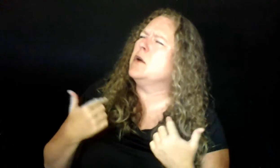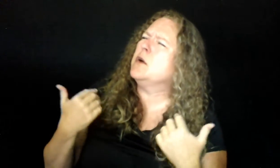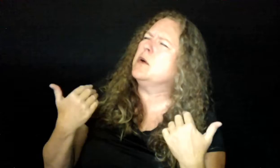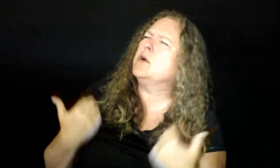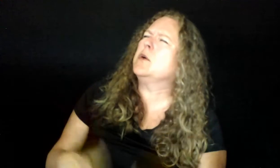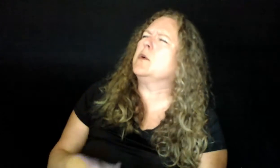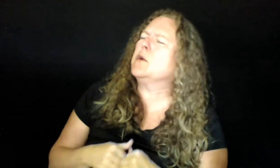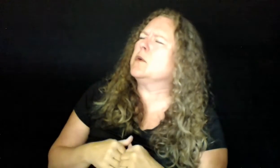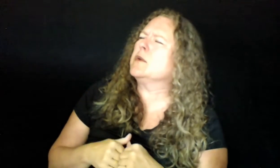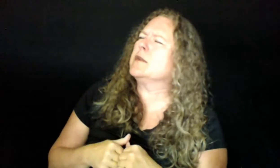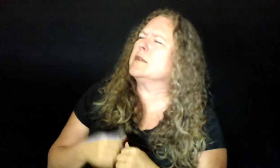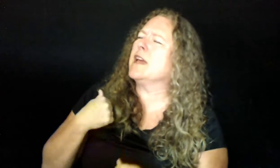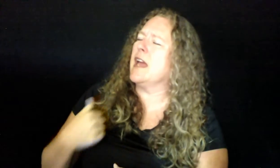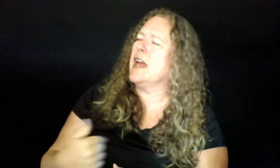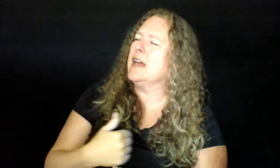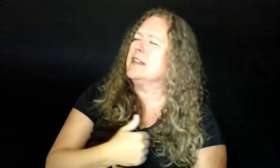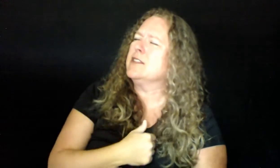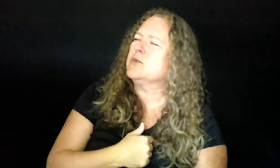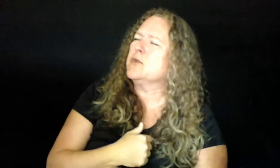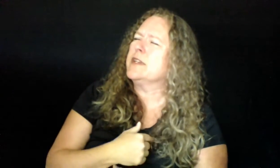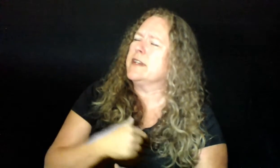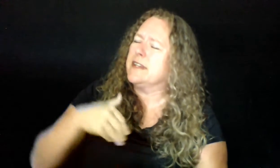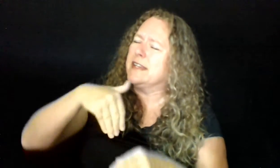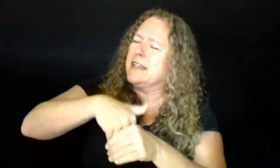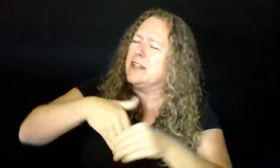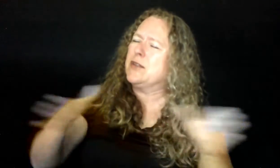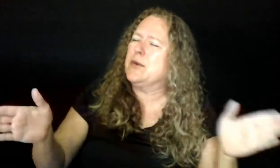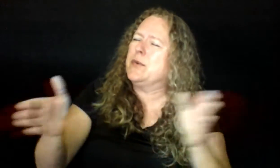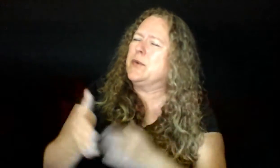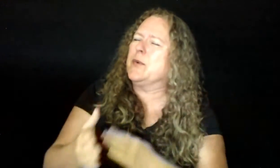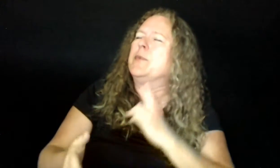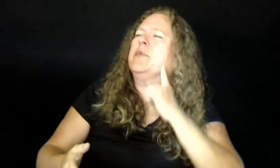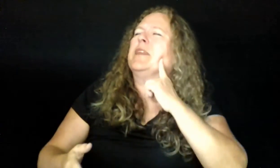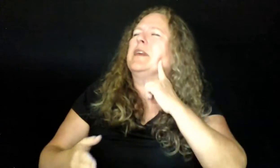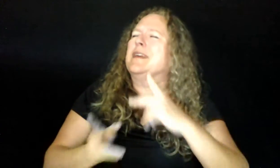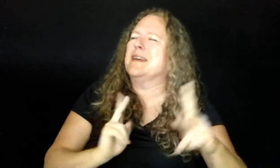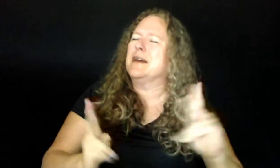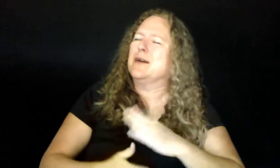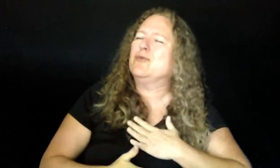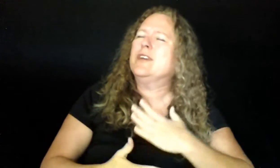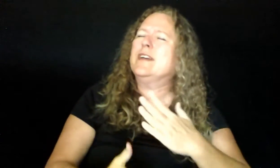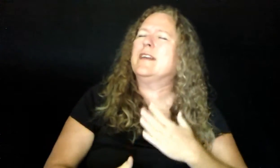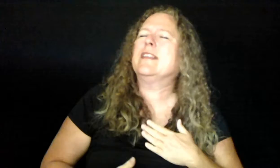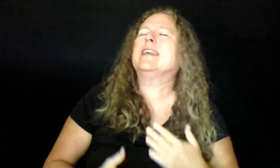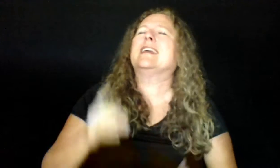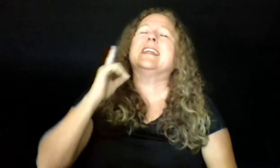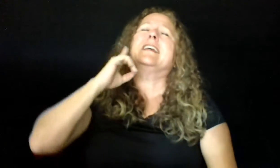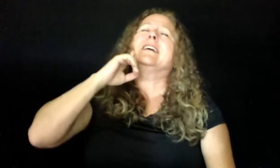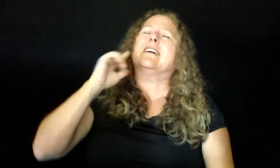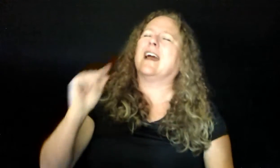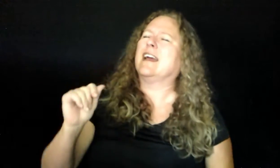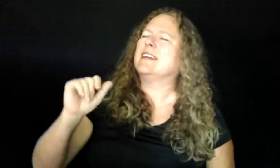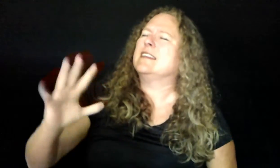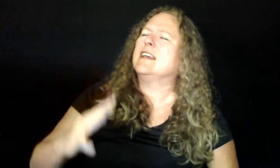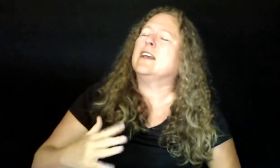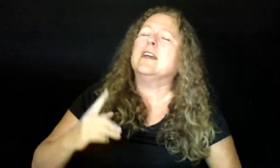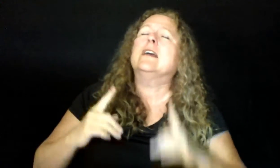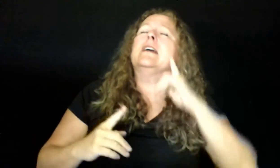As we listen in this room to the sound of breathing, the sound of air conditioning, and the sound of rustling papers, we are reminded that there is much